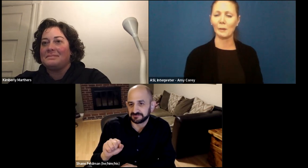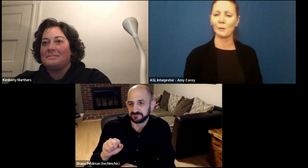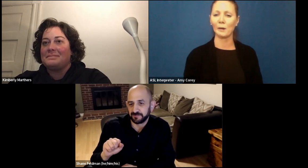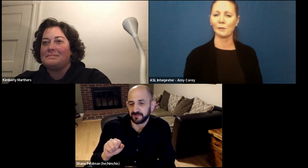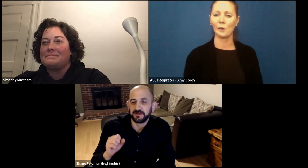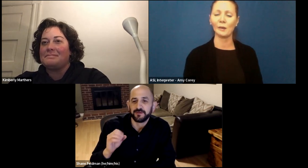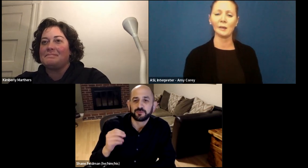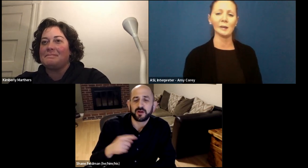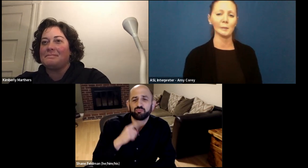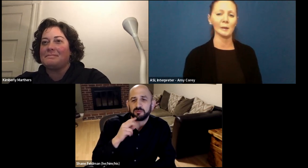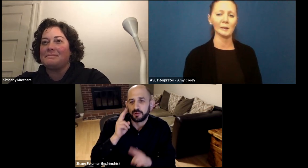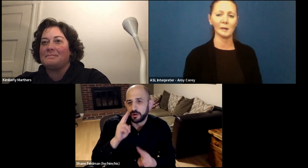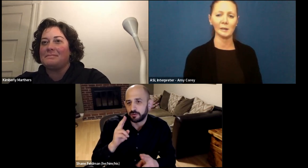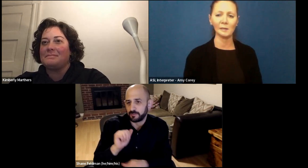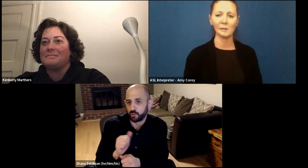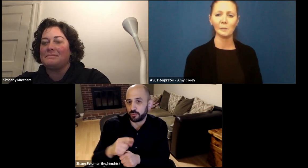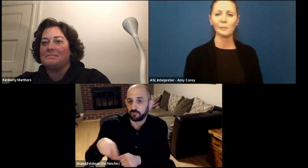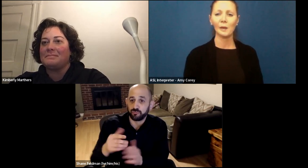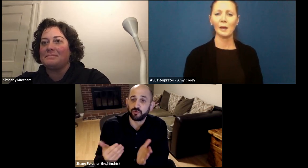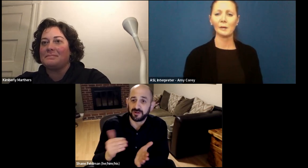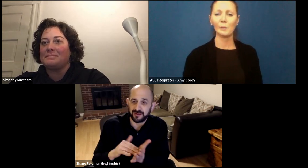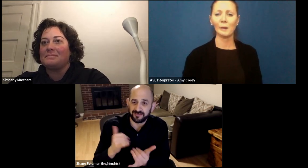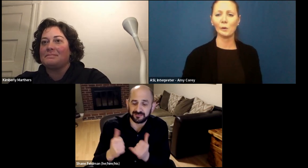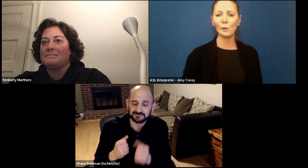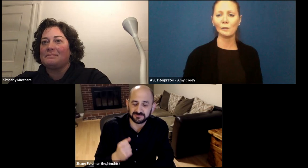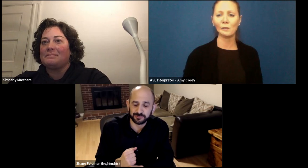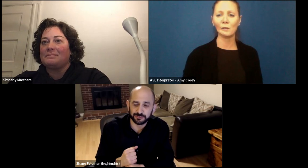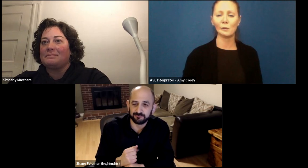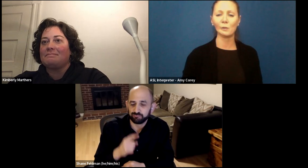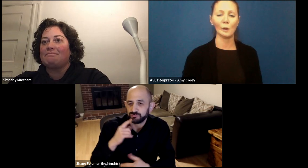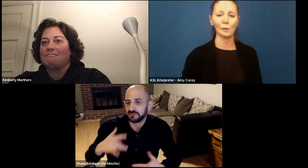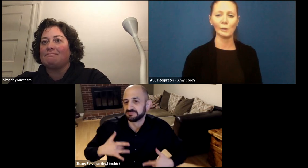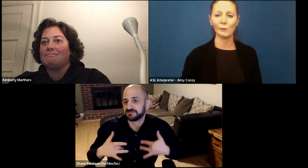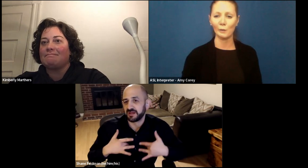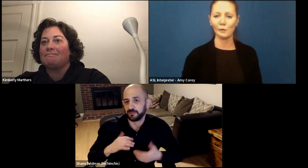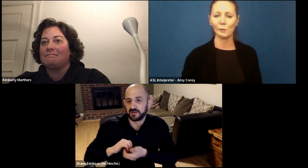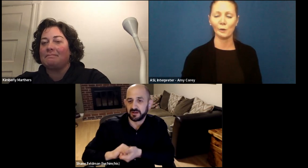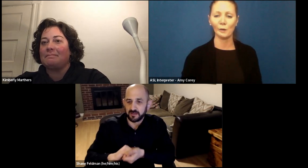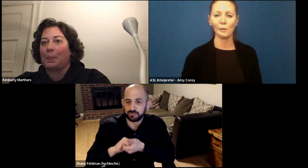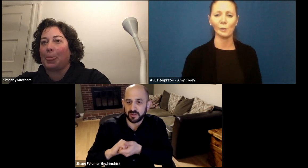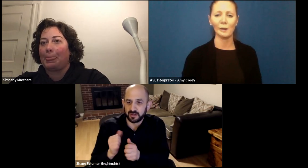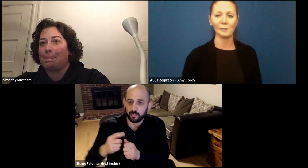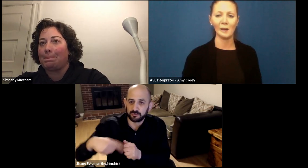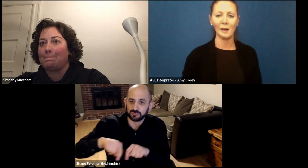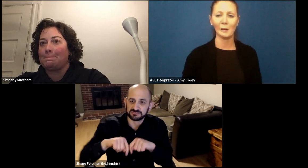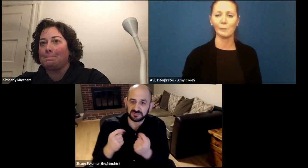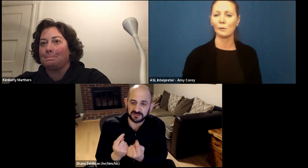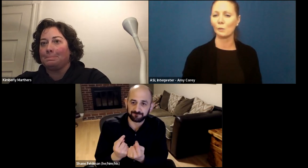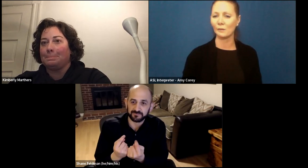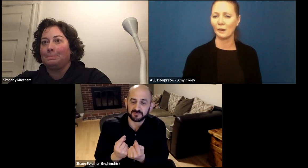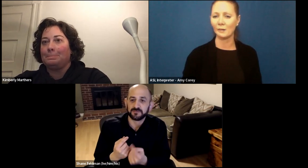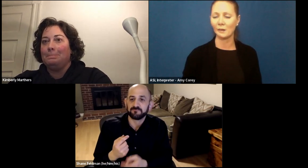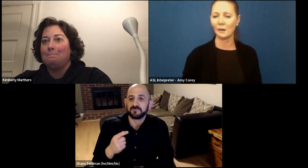Excuse me, my pronouns are he, him, and his. And my goal is to, you know, looking forward to working with you guys again.